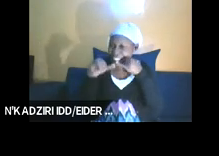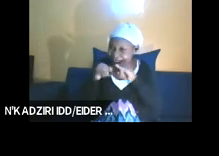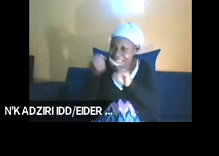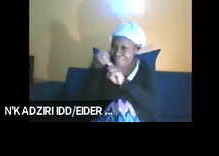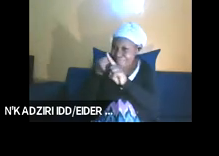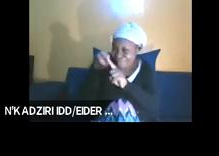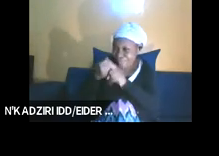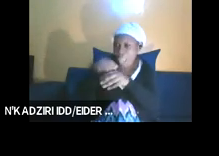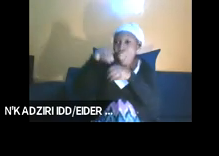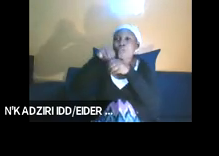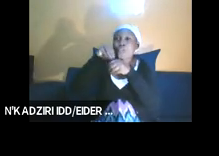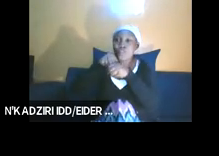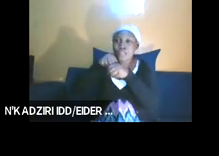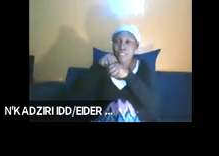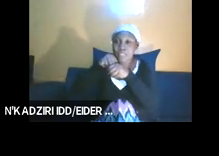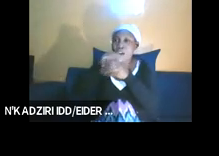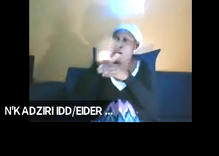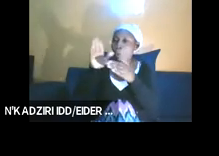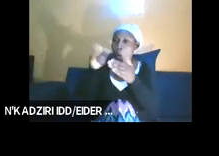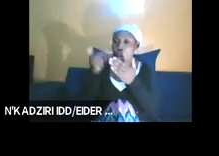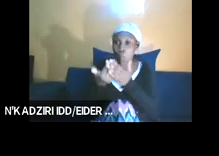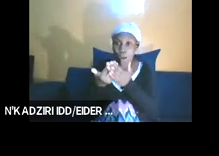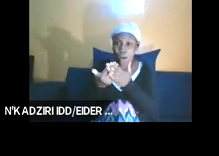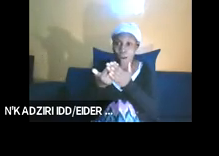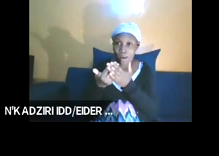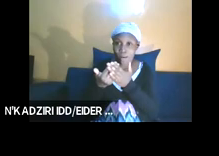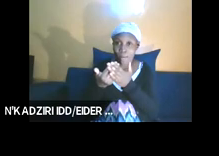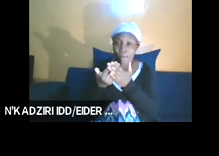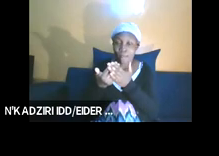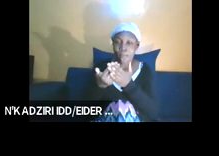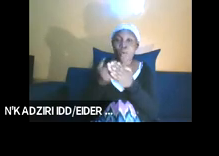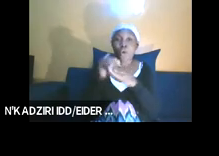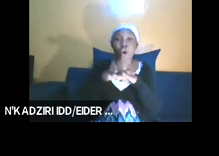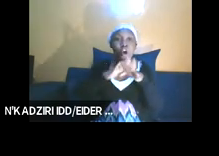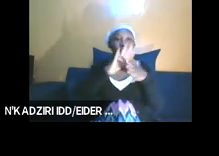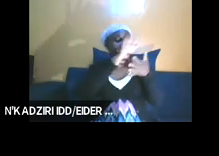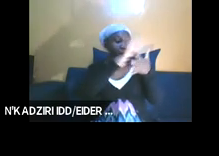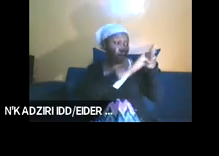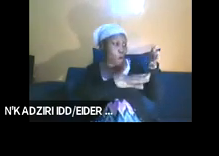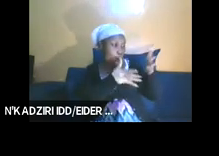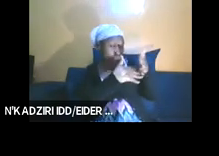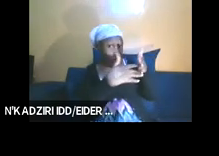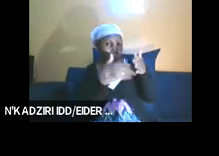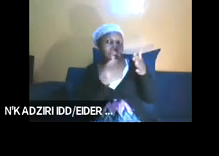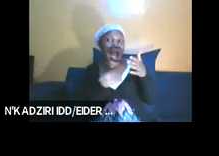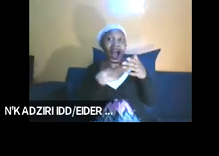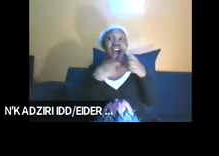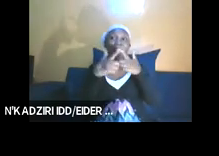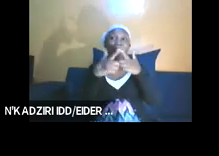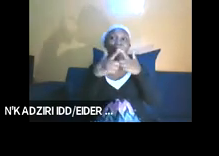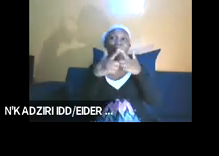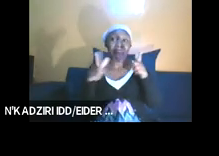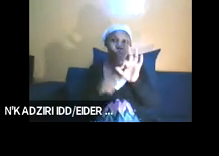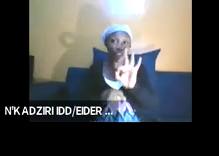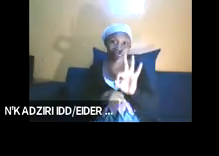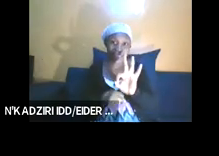realize on the collaborative form, we have 3 languages. We have 3 languages. We have